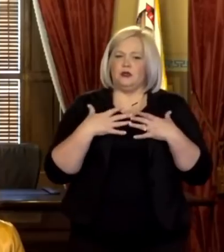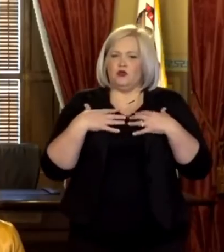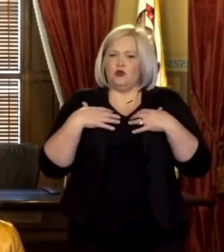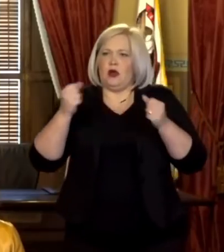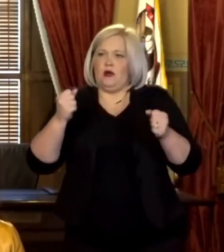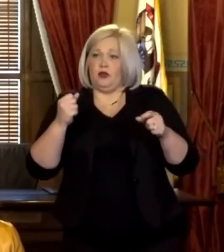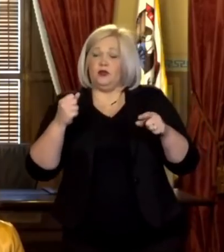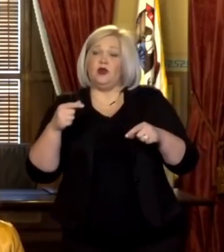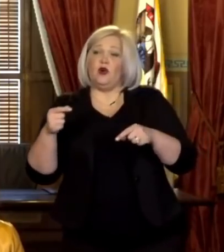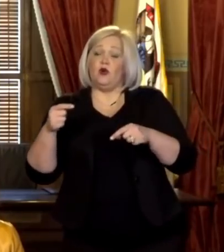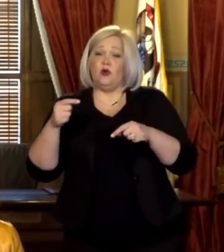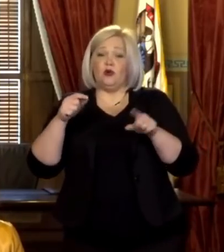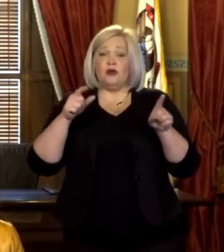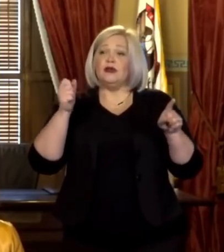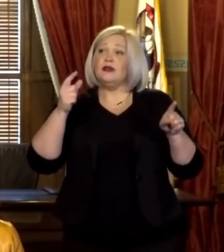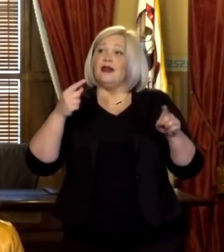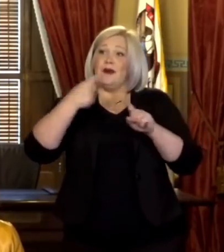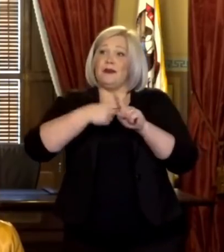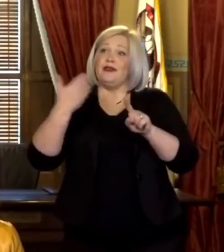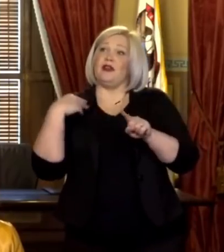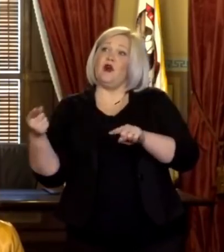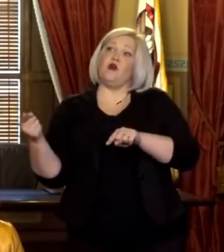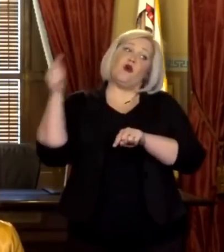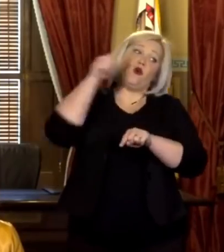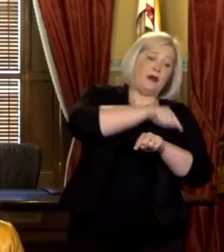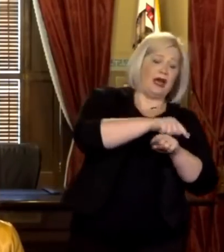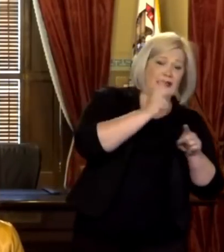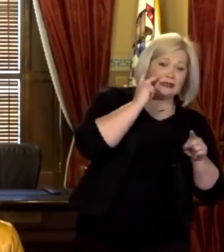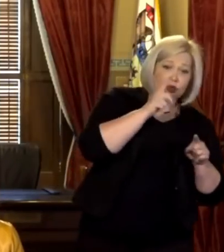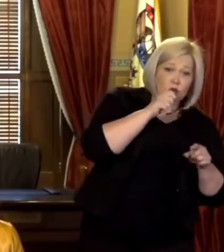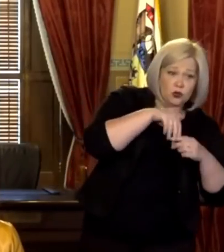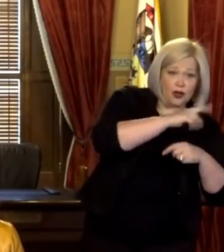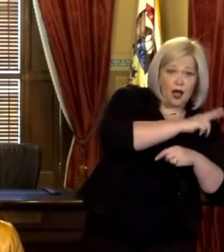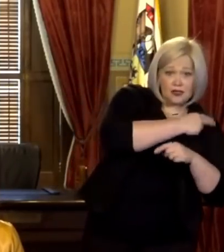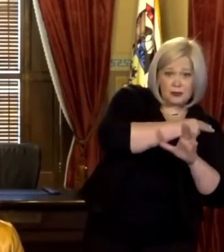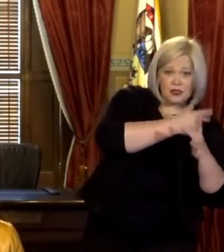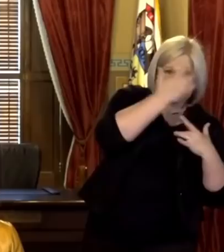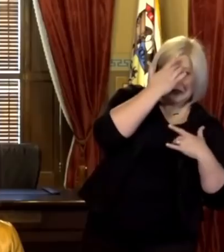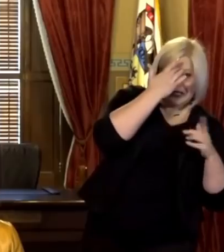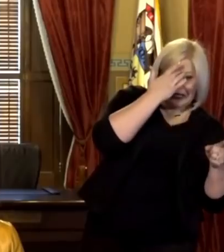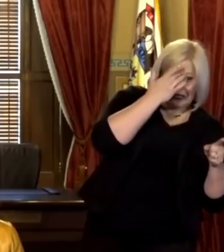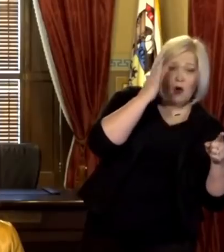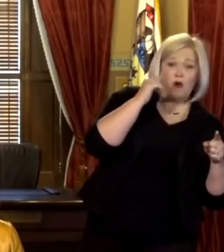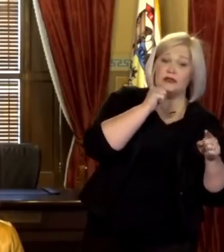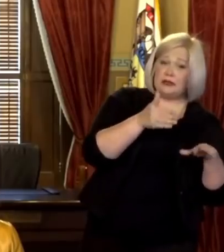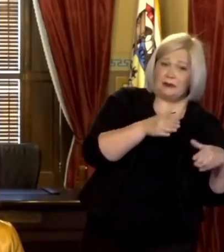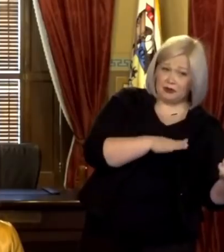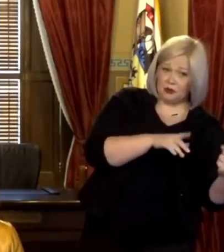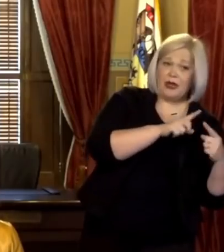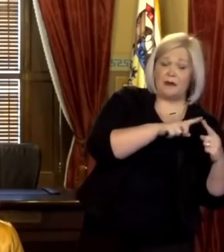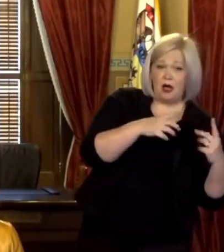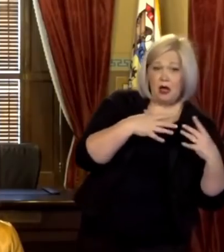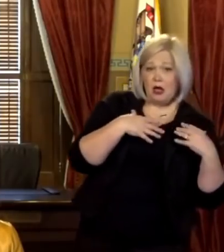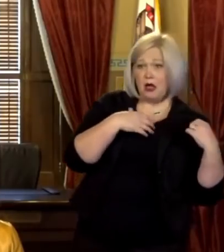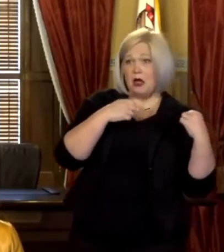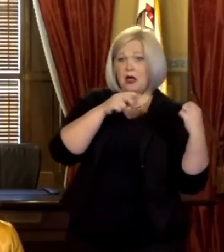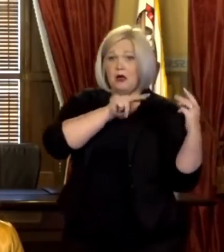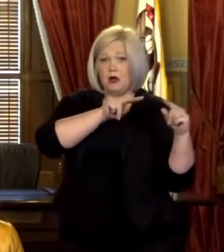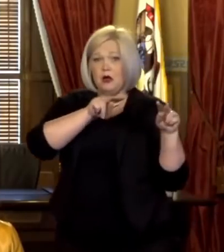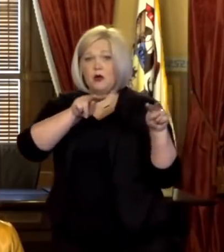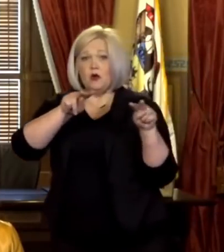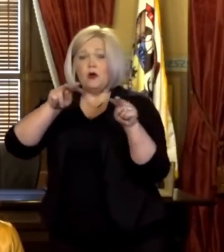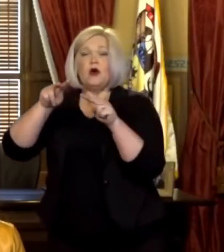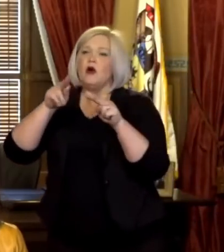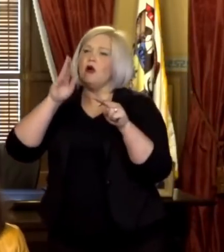days, see who's doing well, not in the hospital, hopefully have not passed away, but we believe we'll be able to